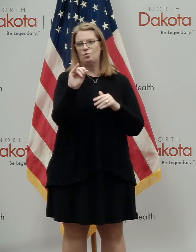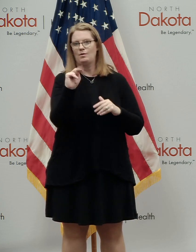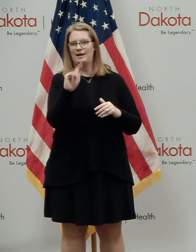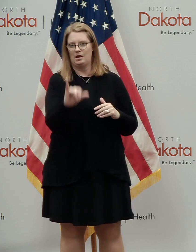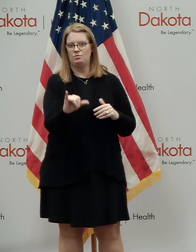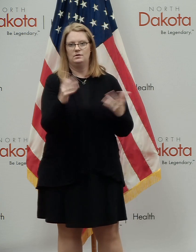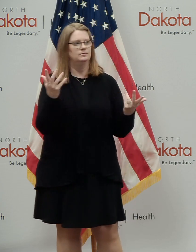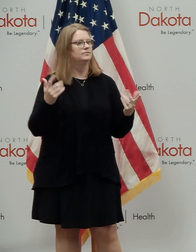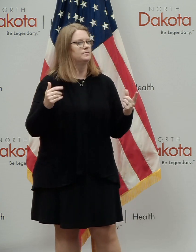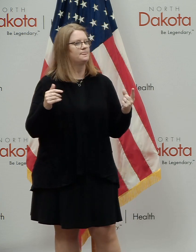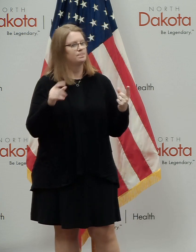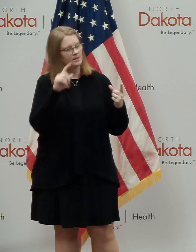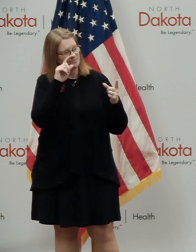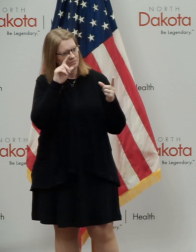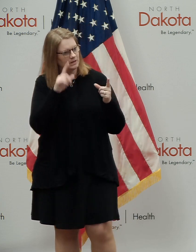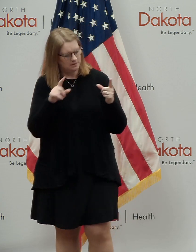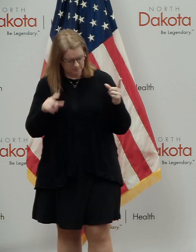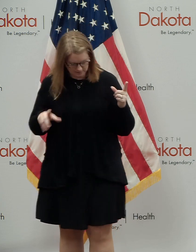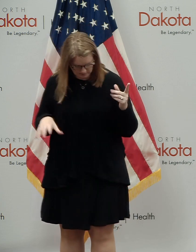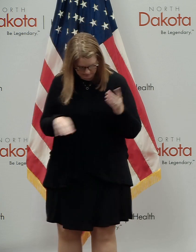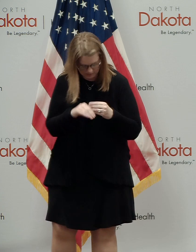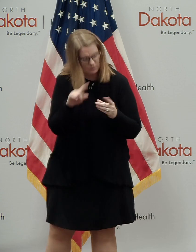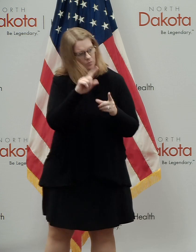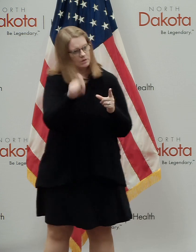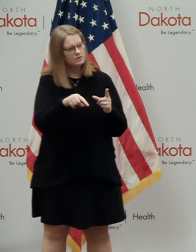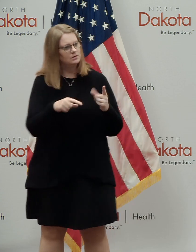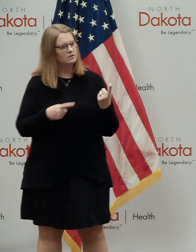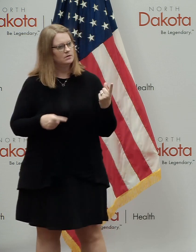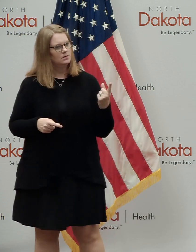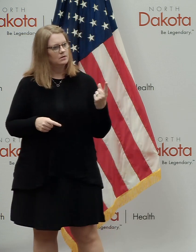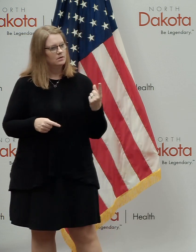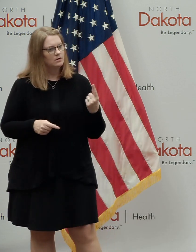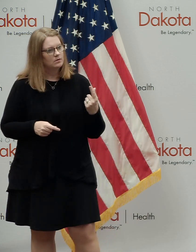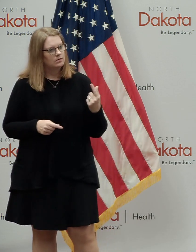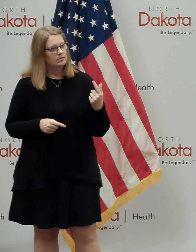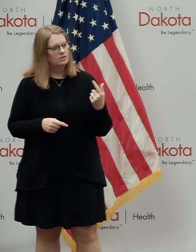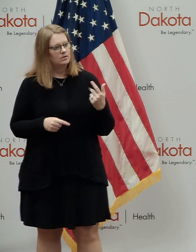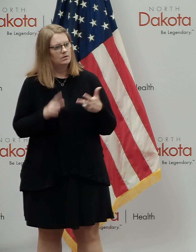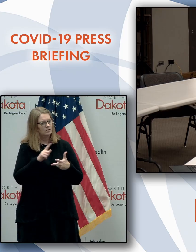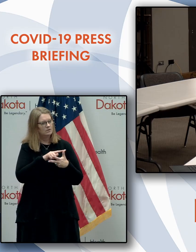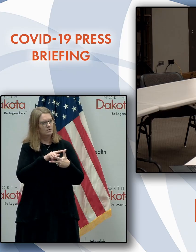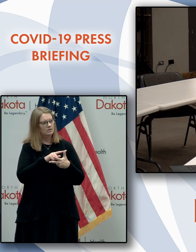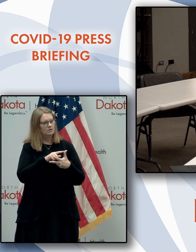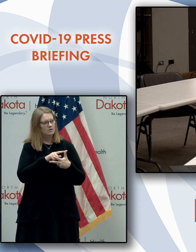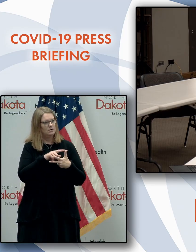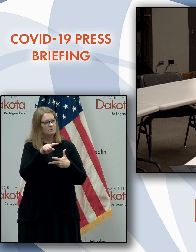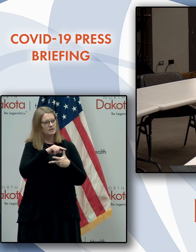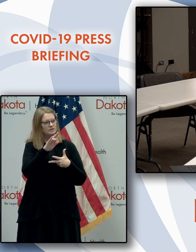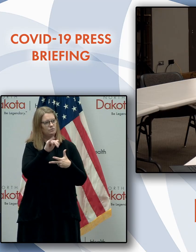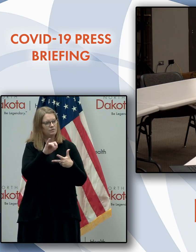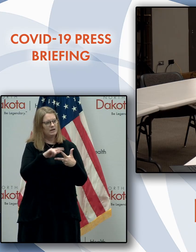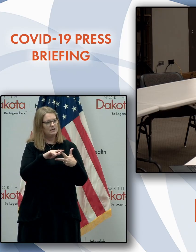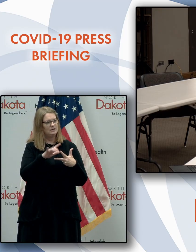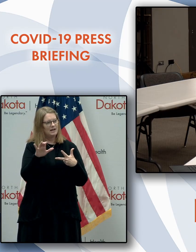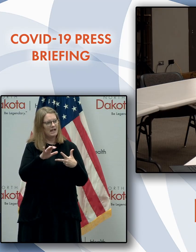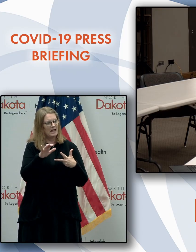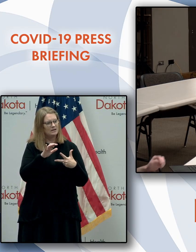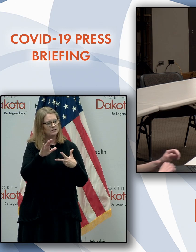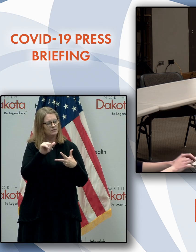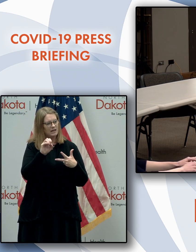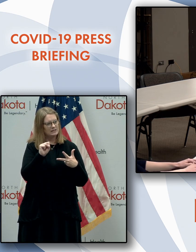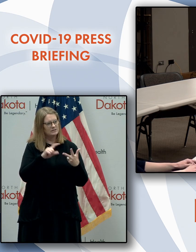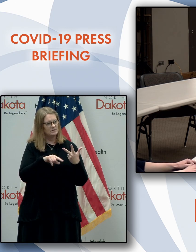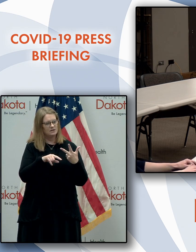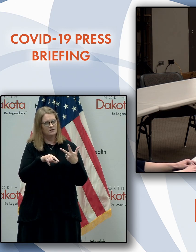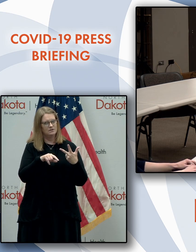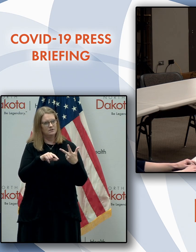people. There, why have these three main criteria, positivity rate, active cases, and testing, if they're not being acted on?